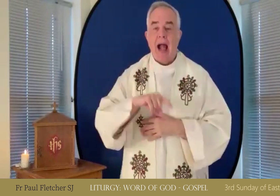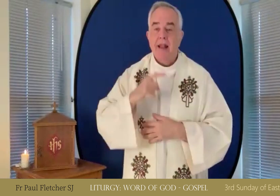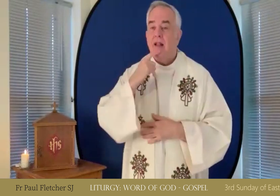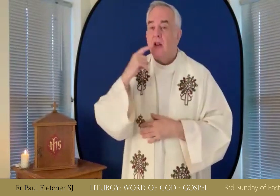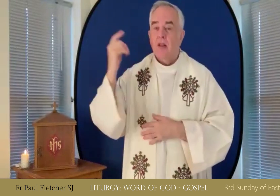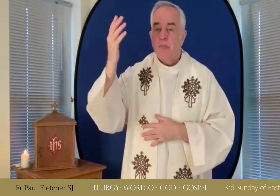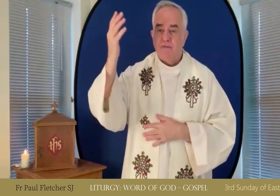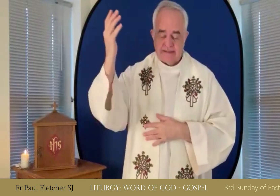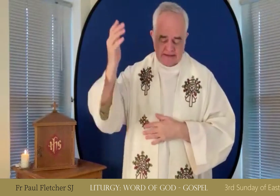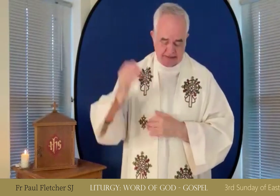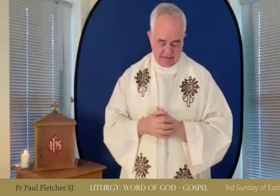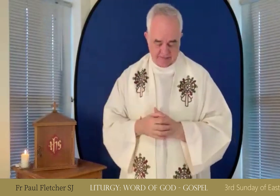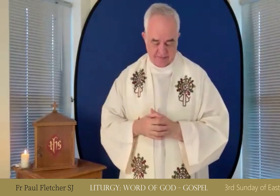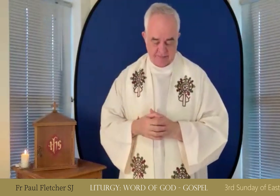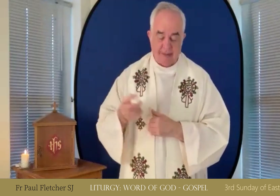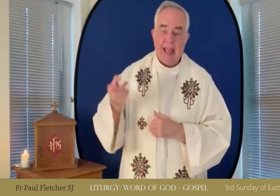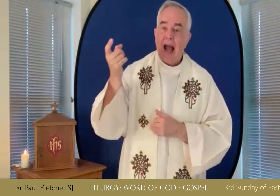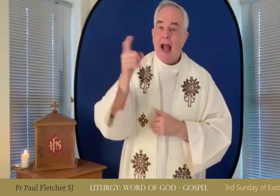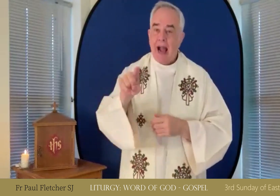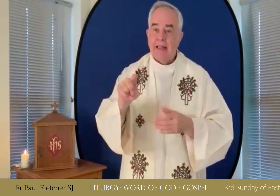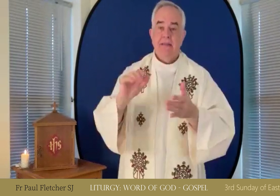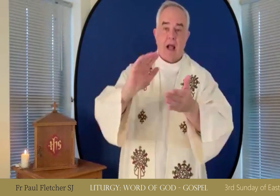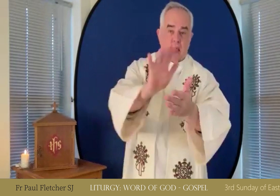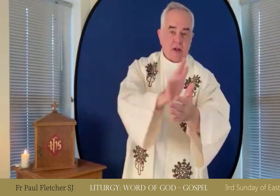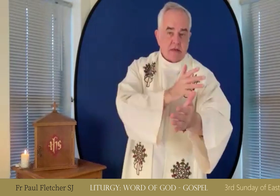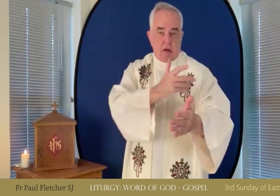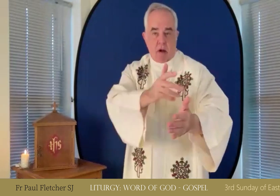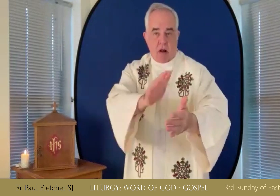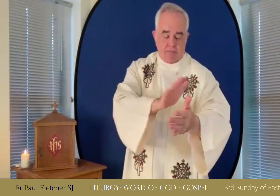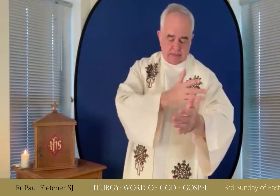and the prophet and the God.